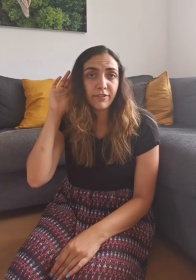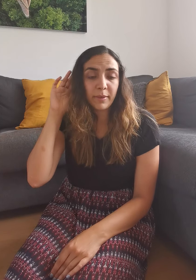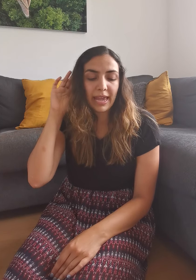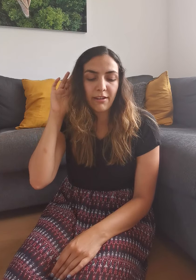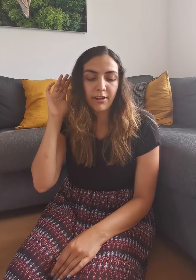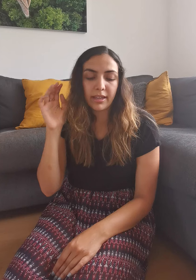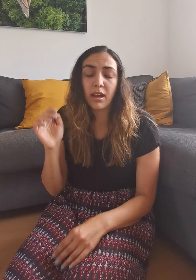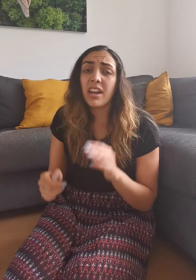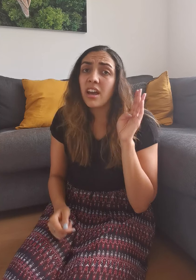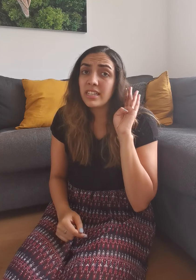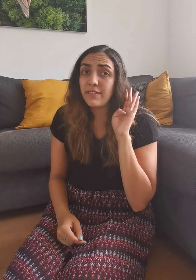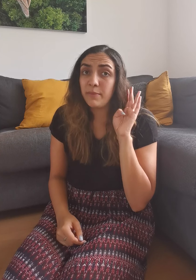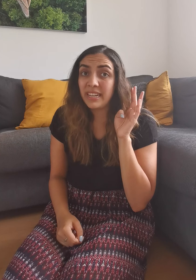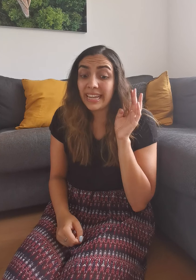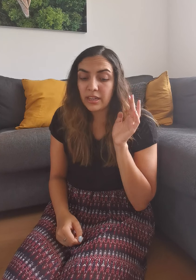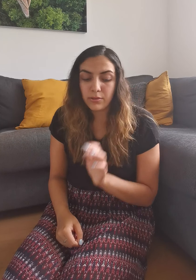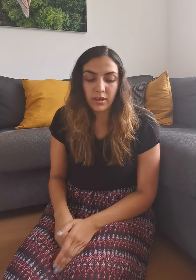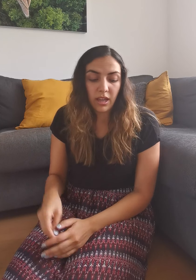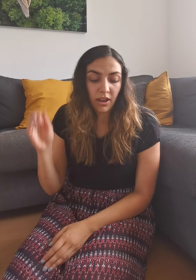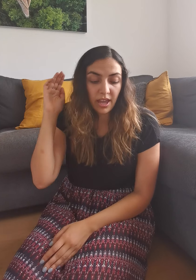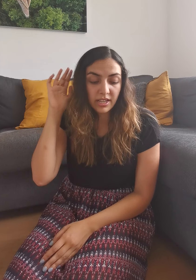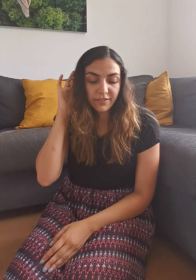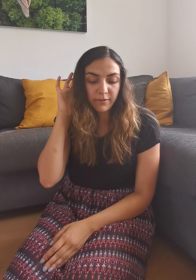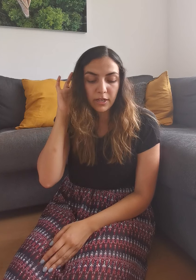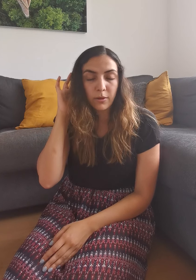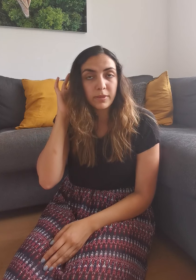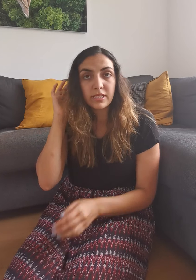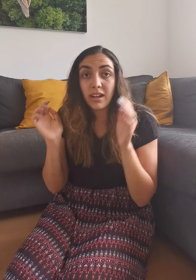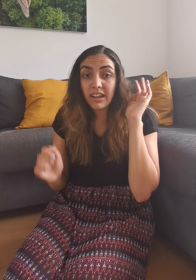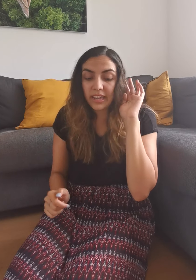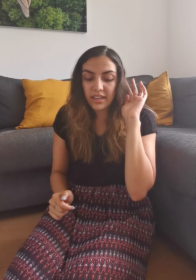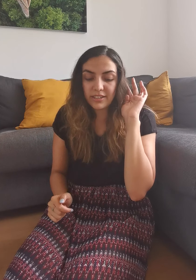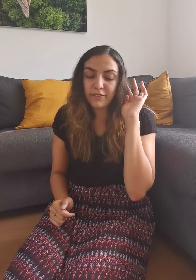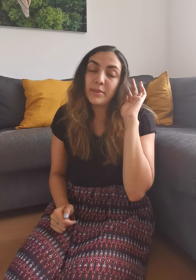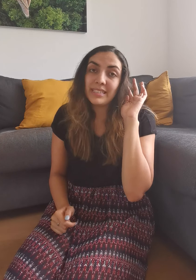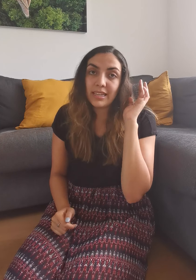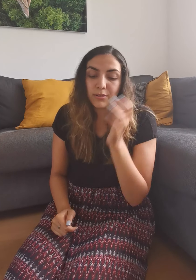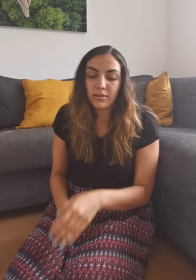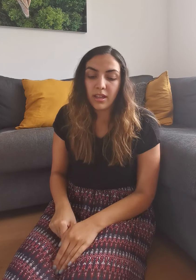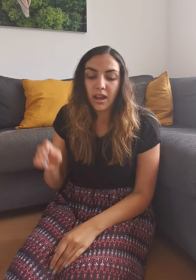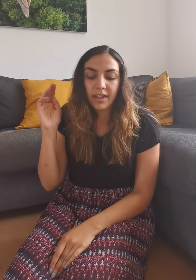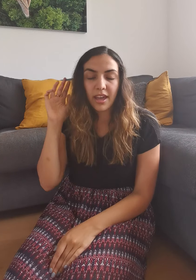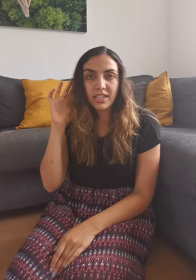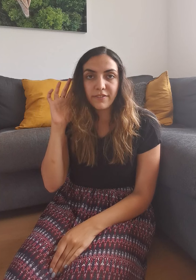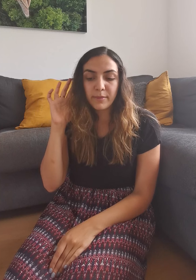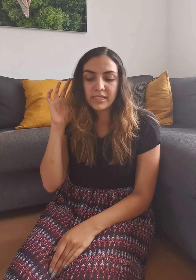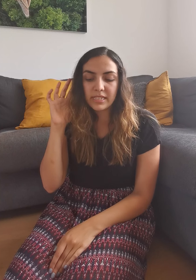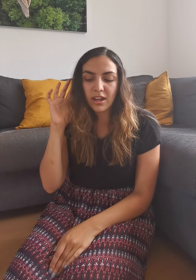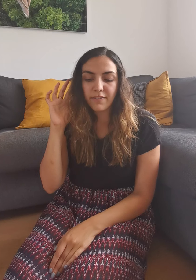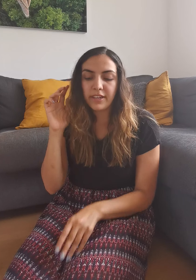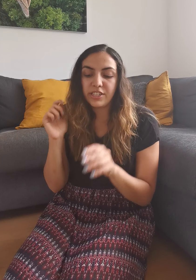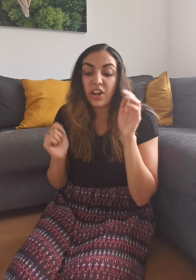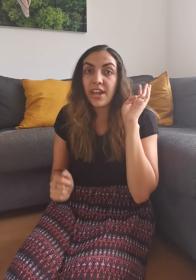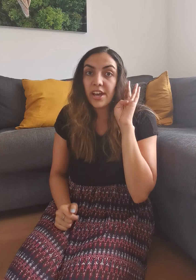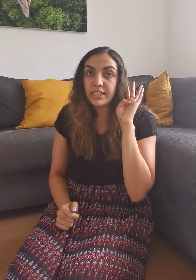from a herring. I heard it from an eel. I heard it from a lobster. I heard it from a seal. I heard it from a starfish. I heard it